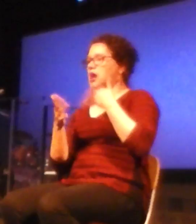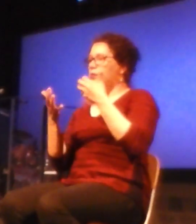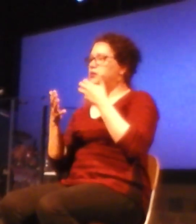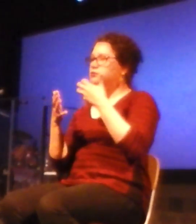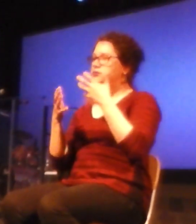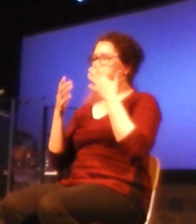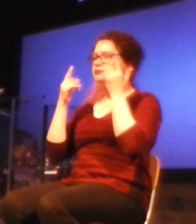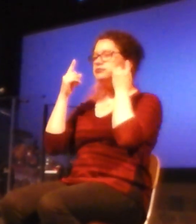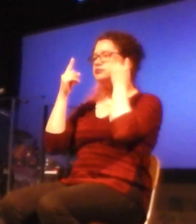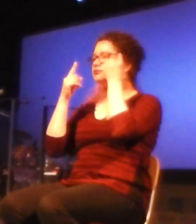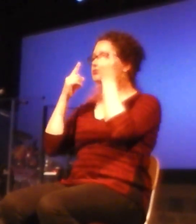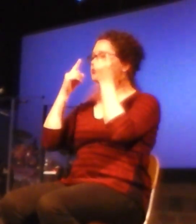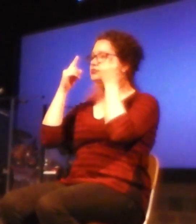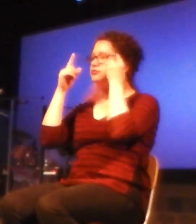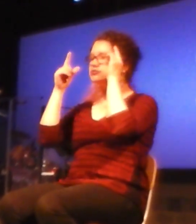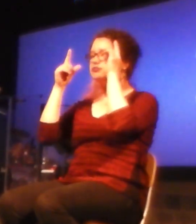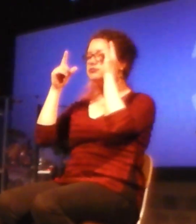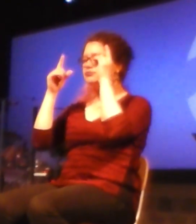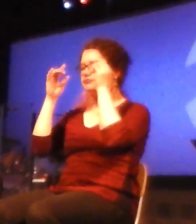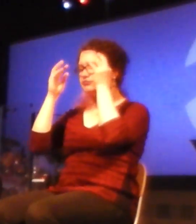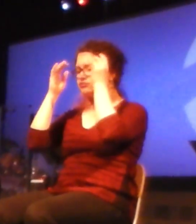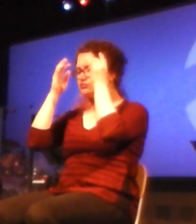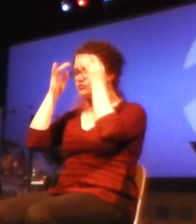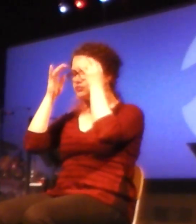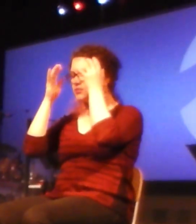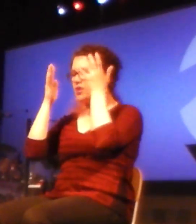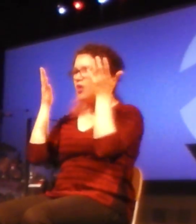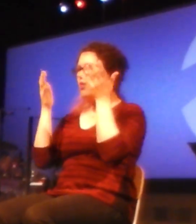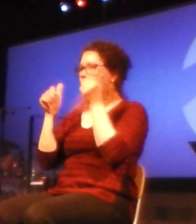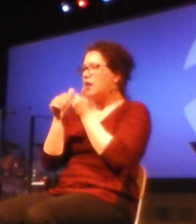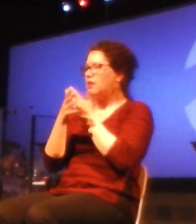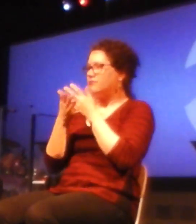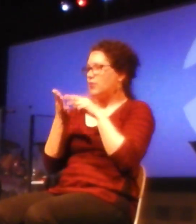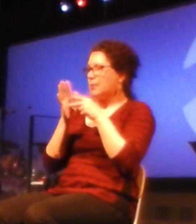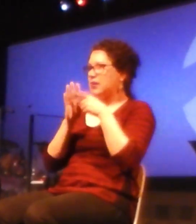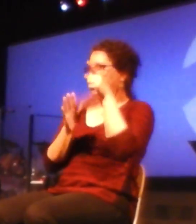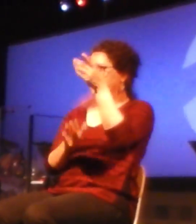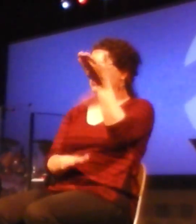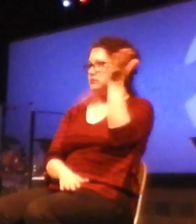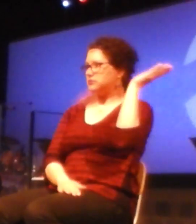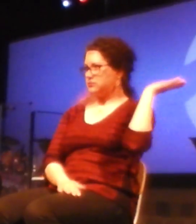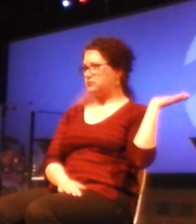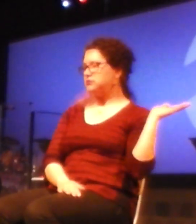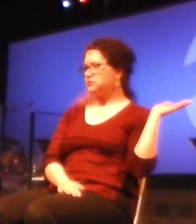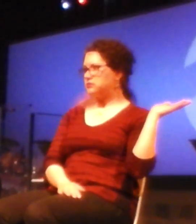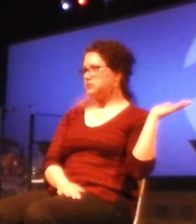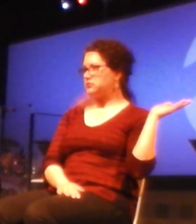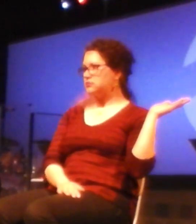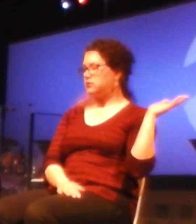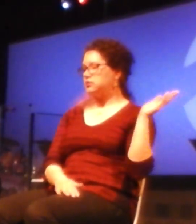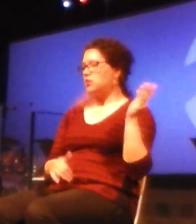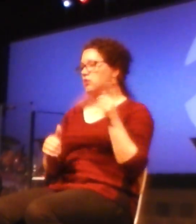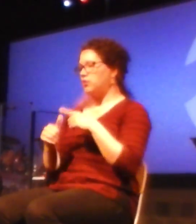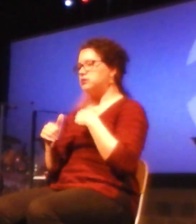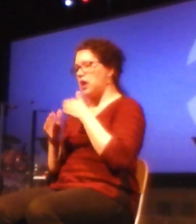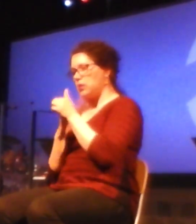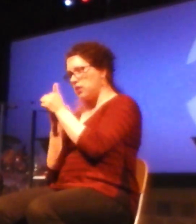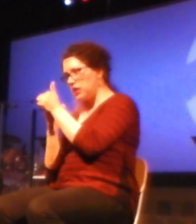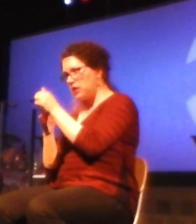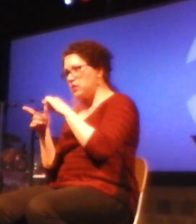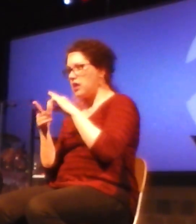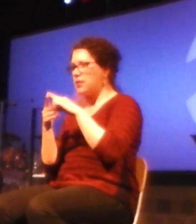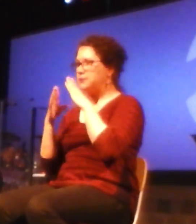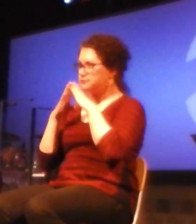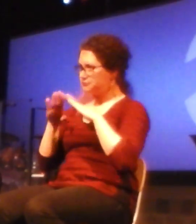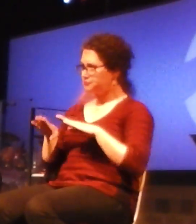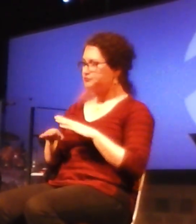and just process what some of this stuff means. So I'm going to lead us through some of this stuff, and then there's going to be some silence too.